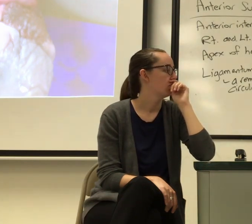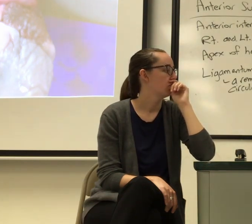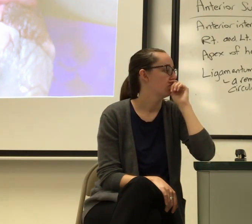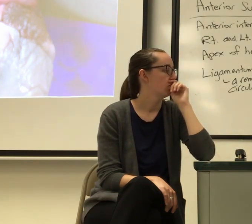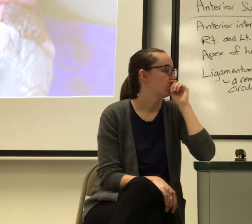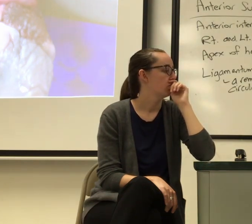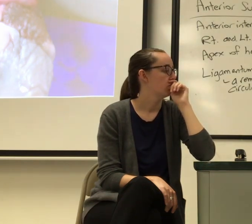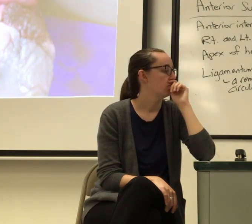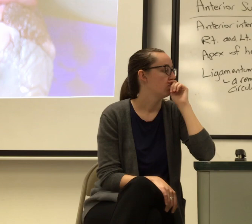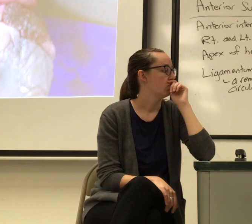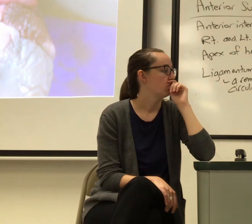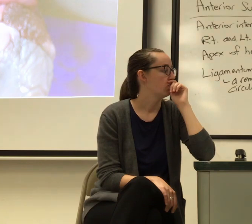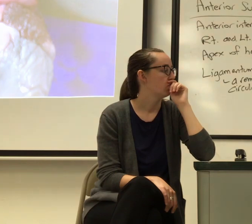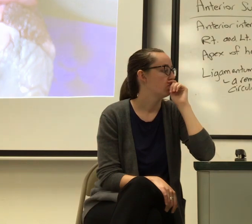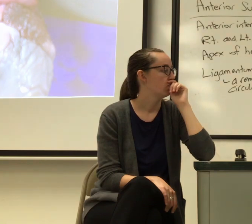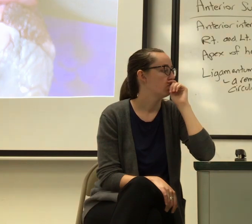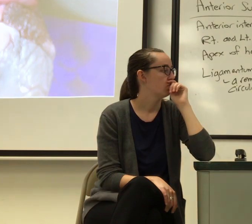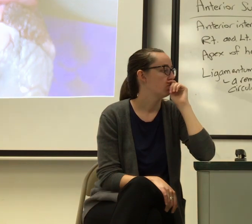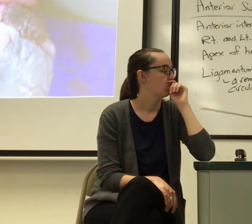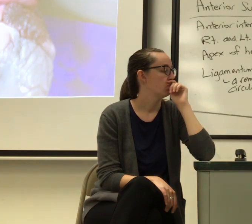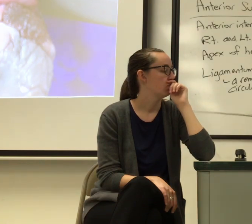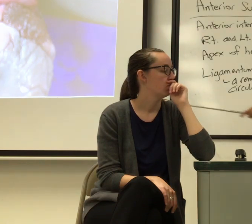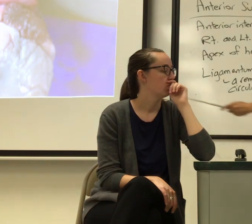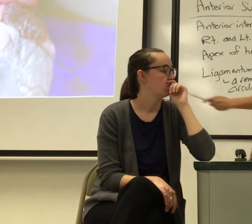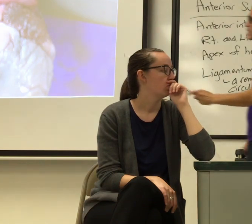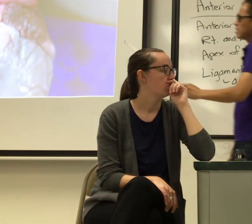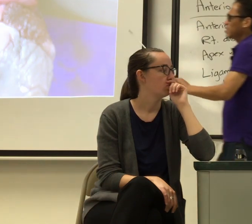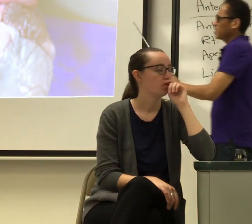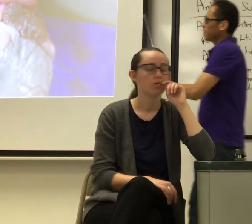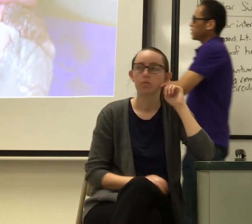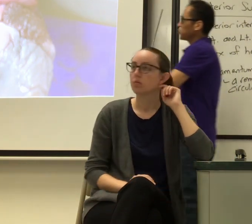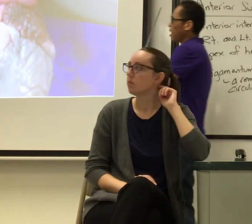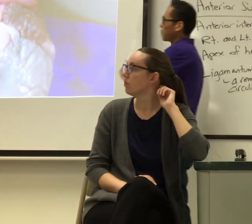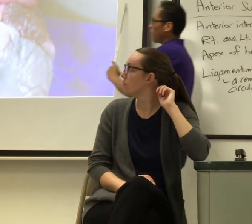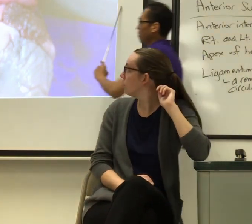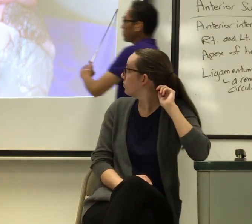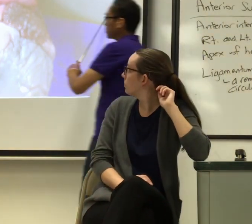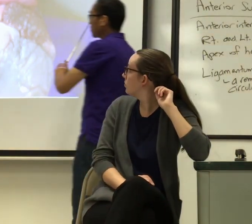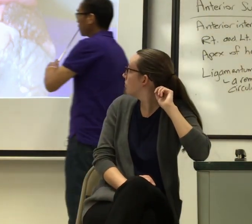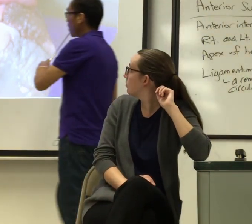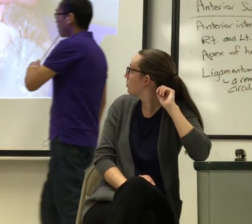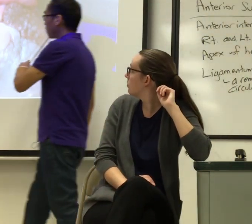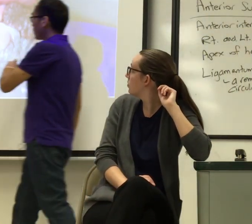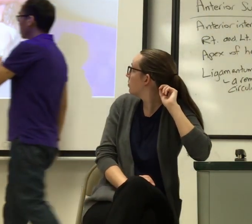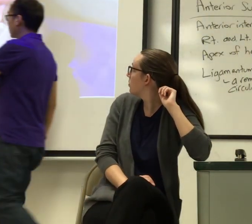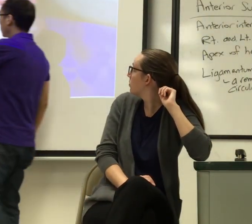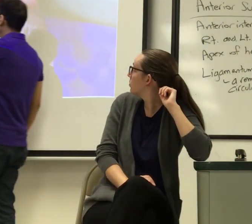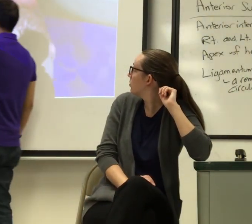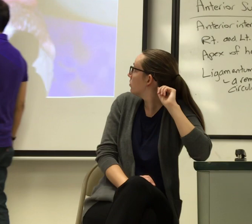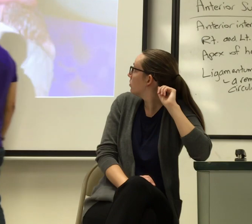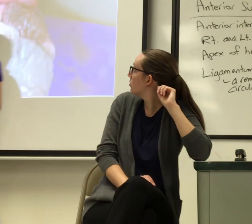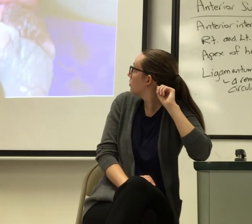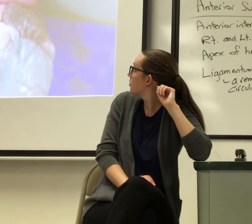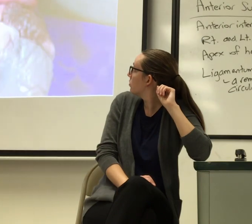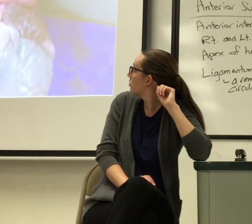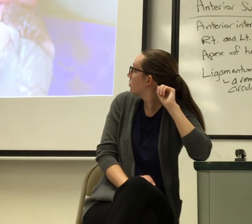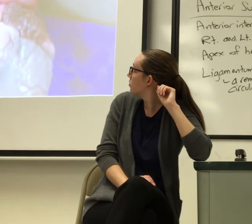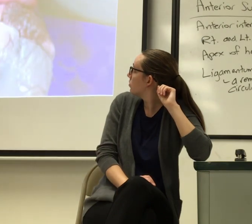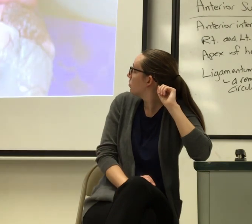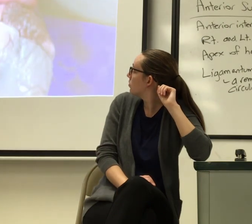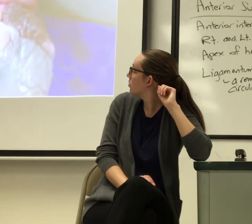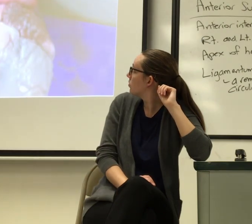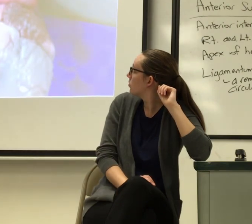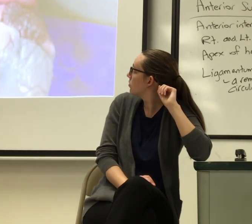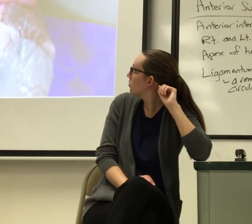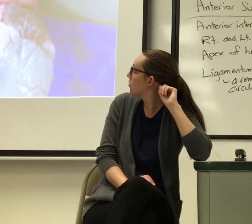A lot of times, the sheep hearts now, they come from the slaughterhouse and they chop all this stuff off, and you may not